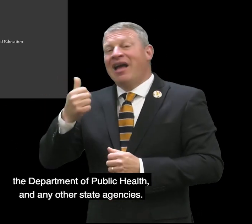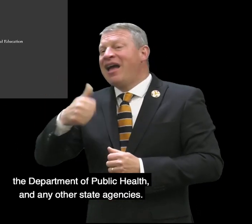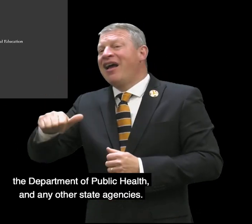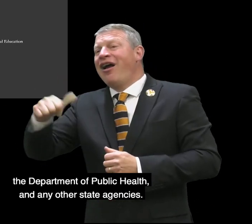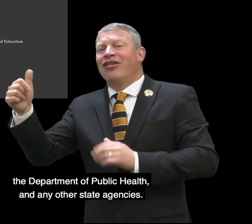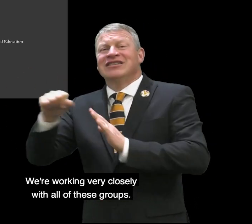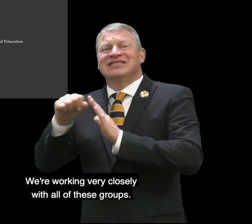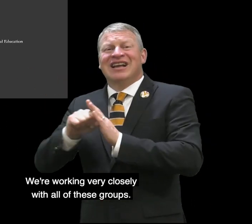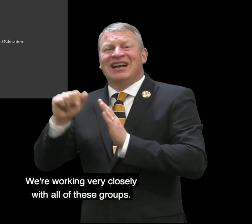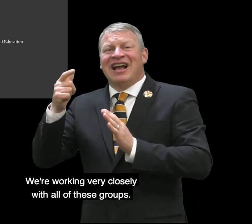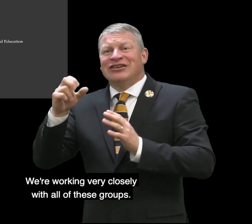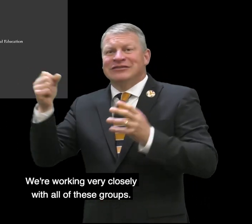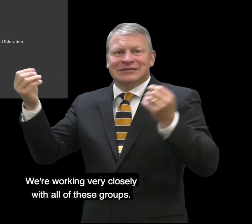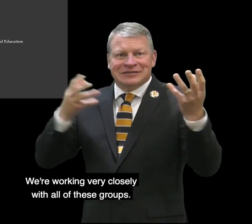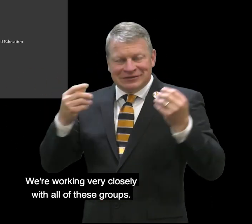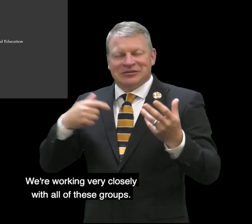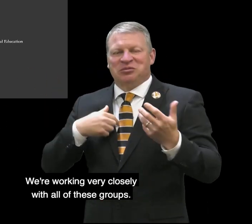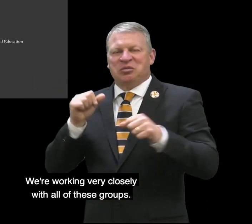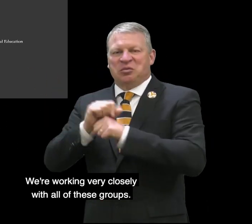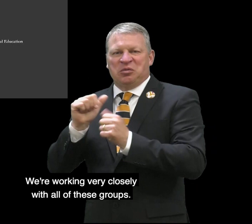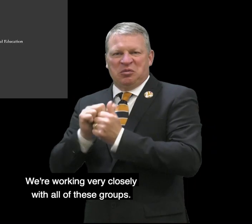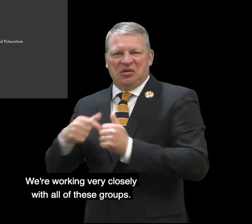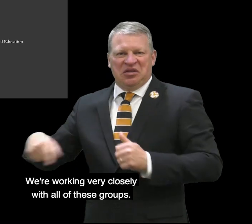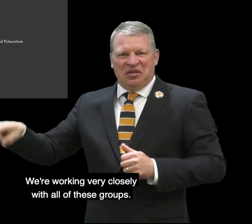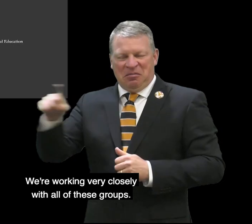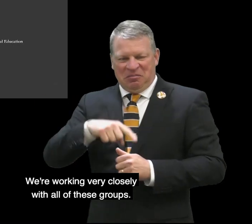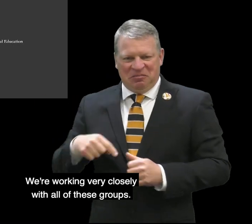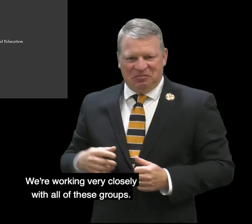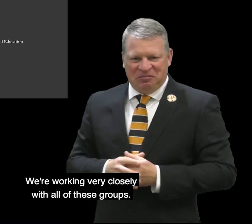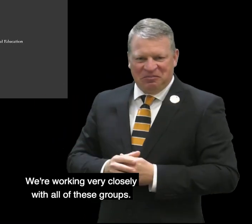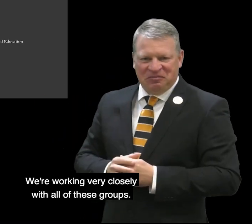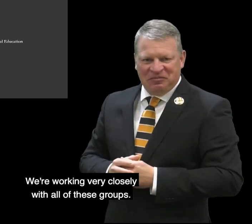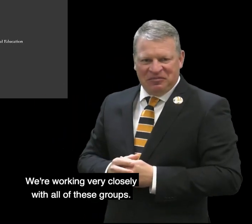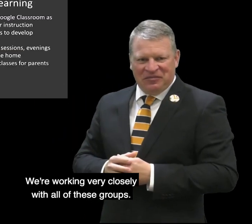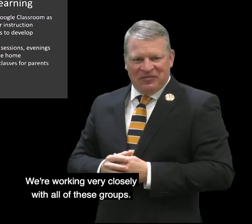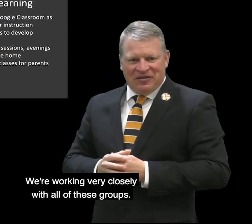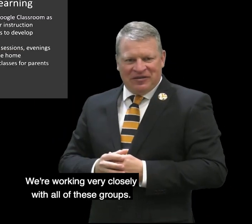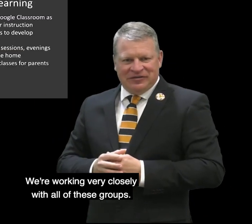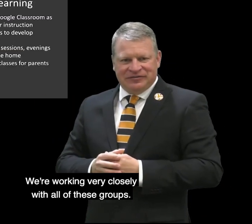state agencies. We're working very closely with all of these groups.